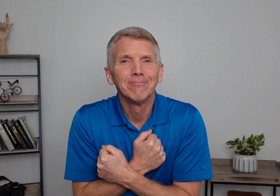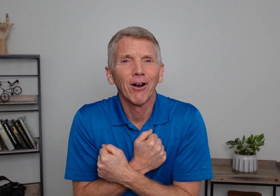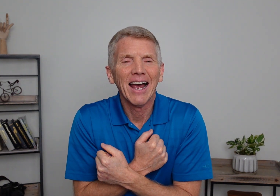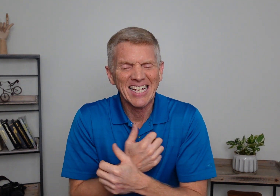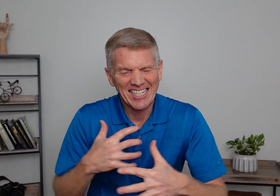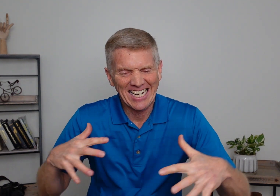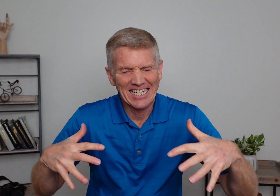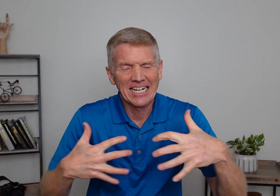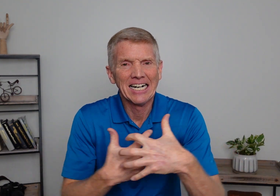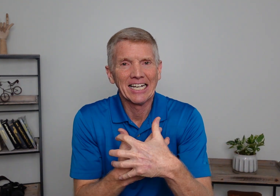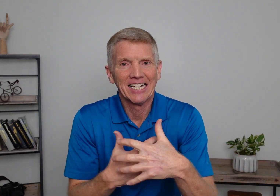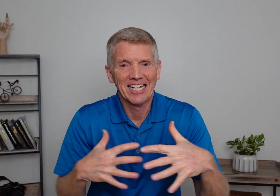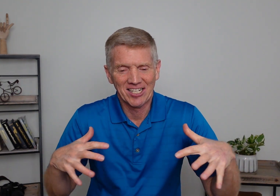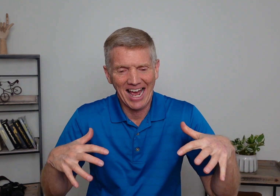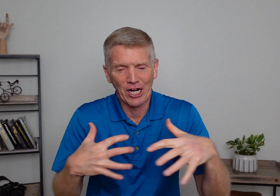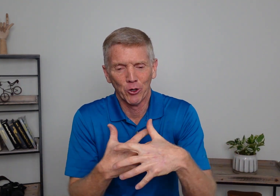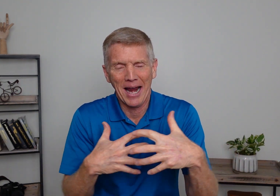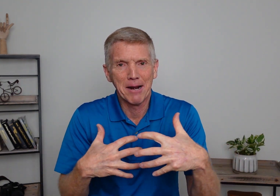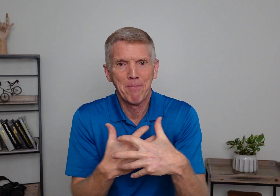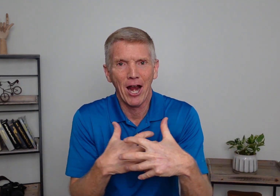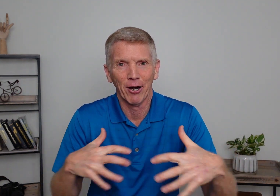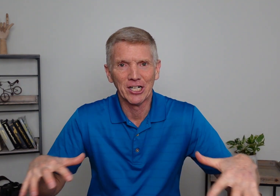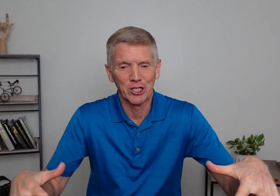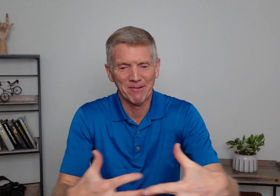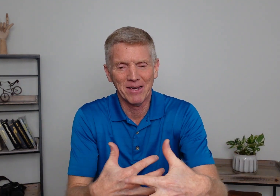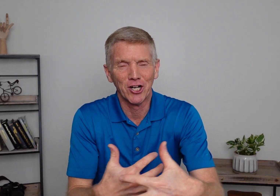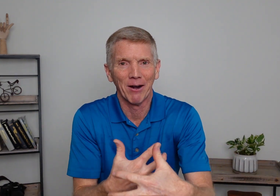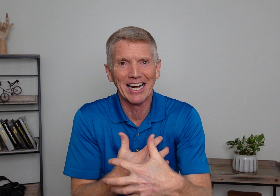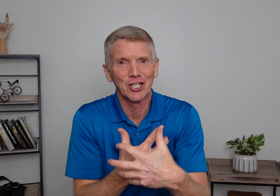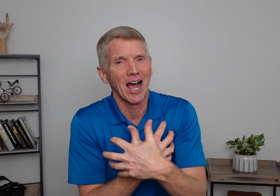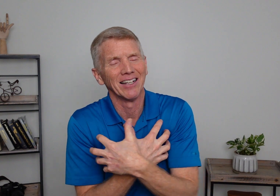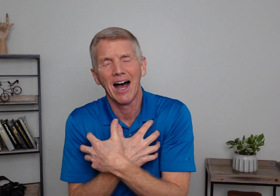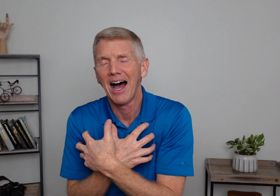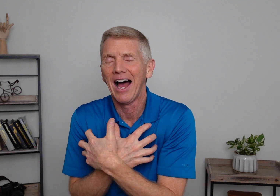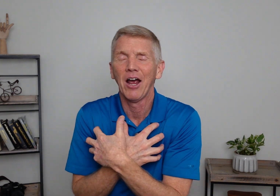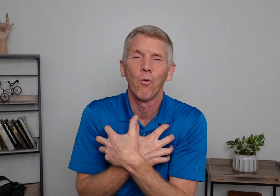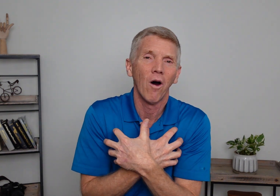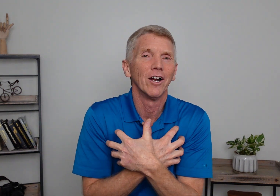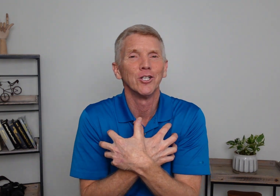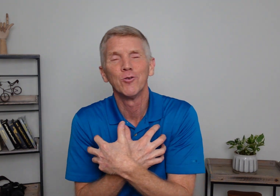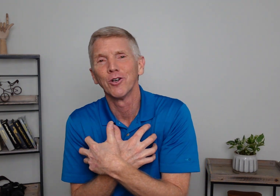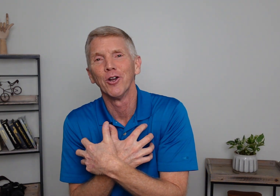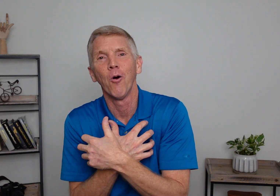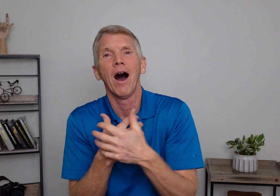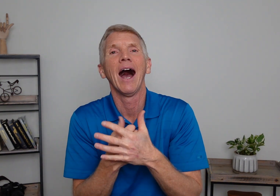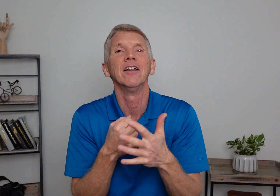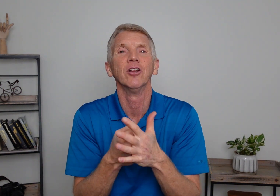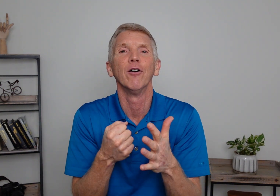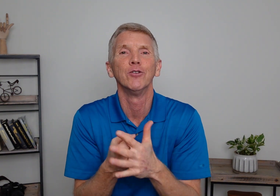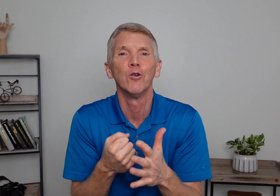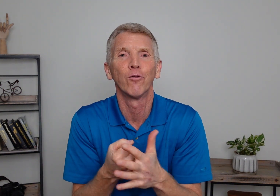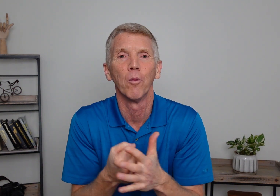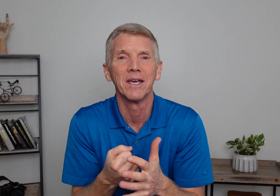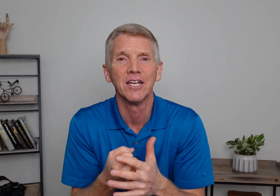Right? It's that hug. It's that grandparent, give me the grandchild. I want you to know I love you for being